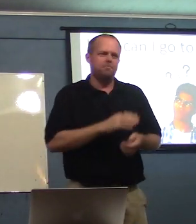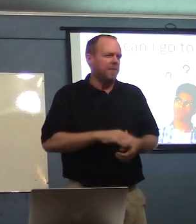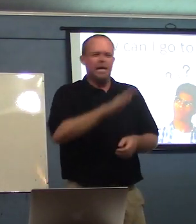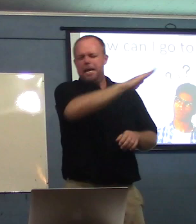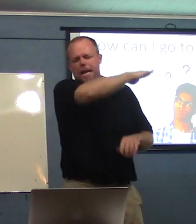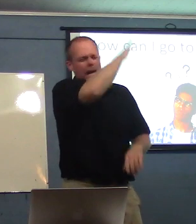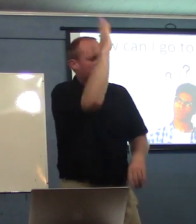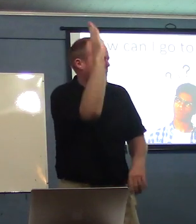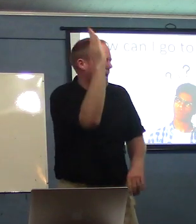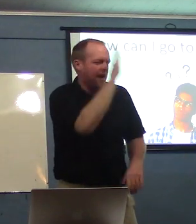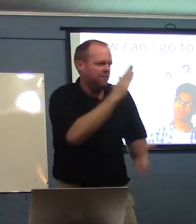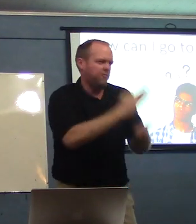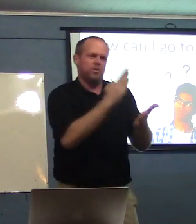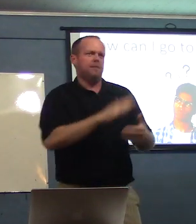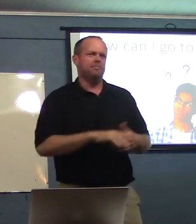It is never going to end. Never.